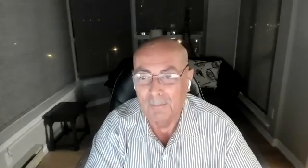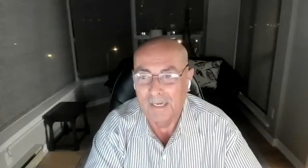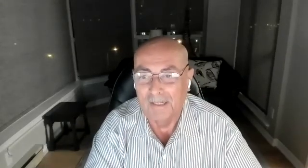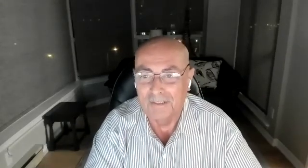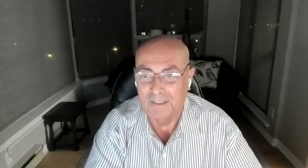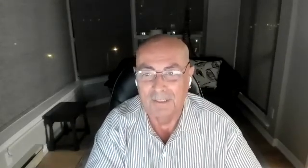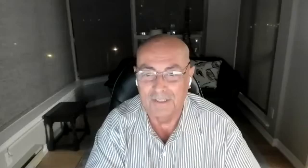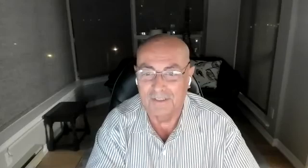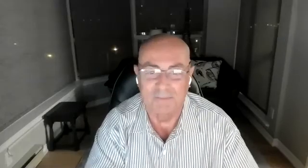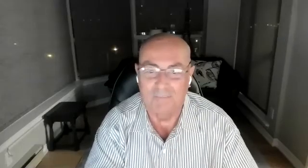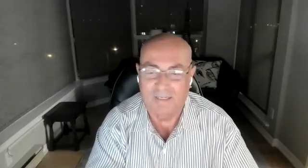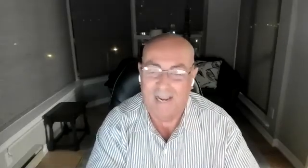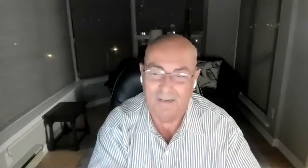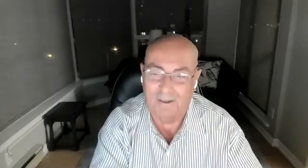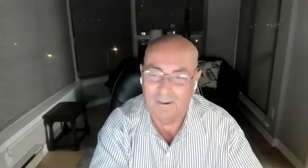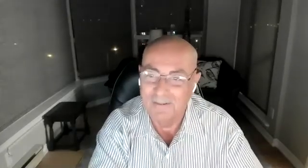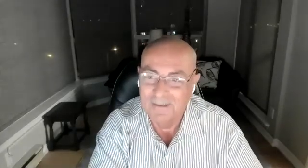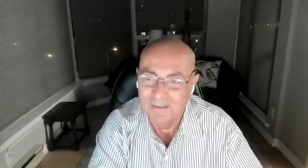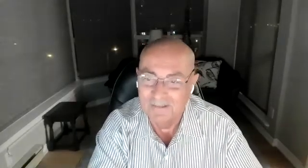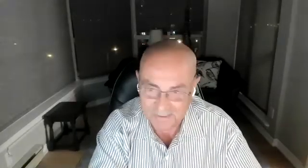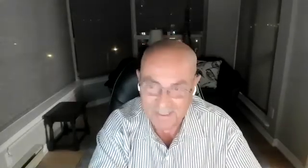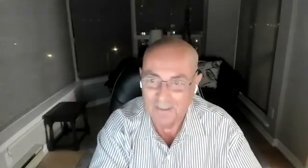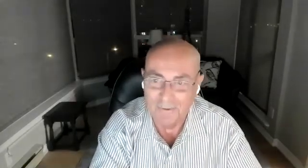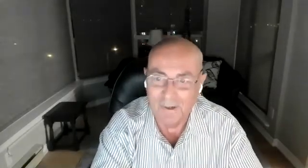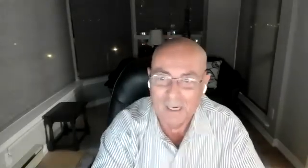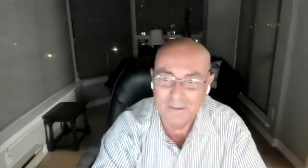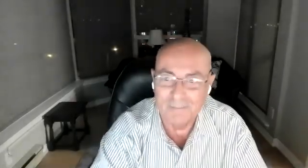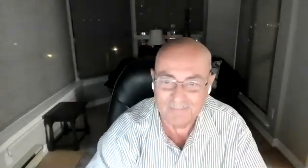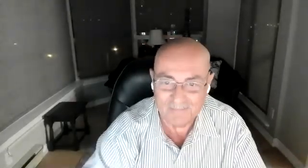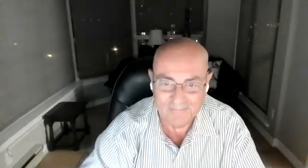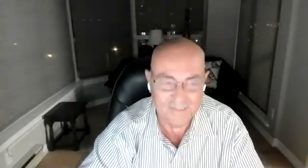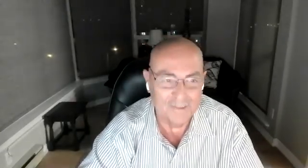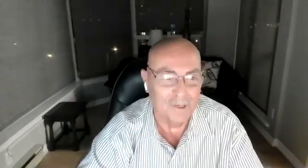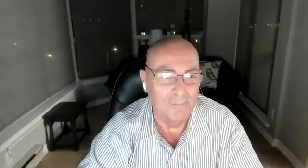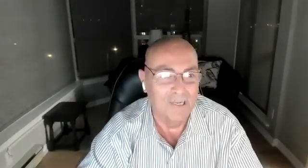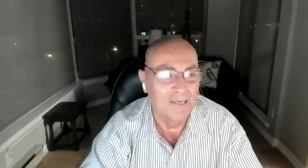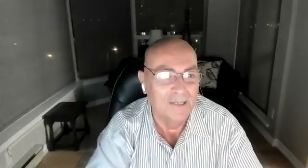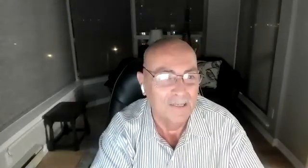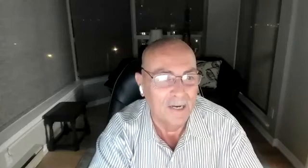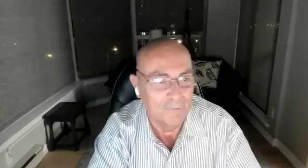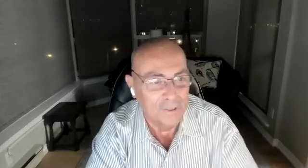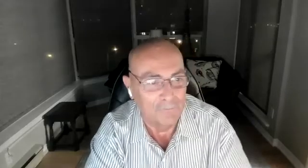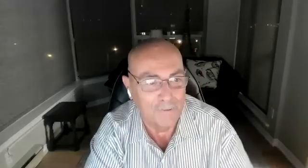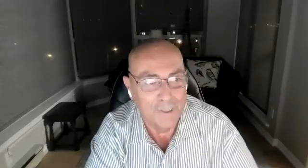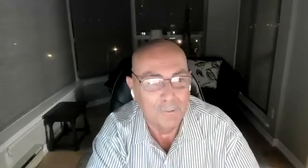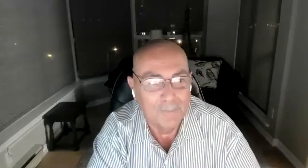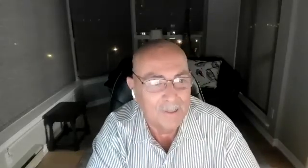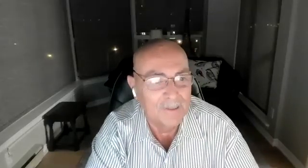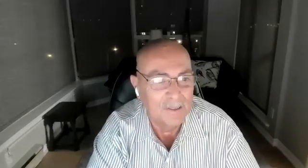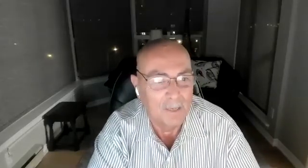making this series just spectacular. Just thank you very much. So, A Vision for You. Our book